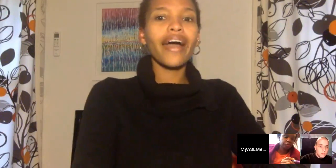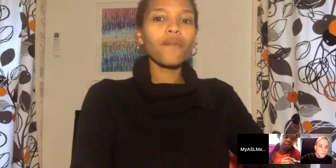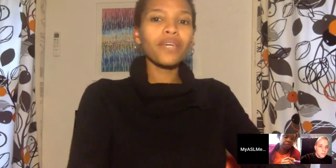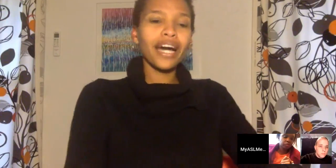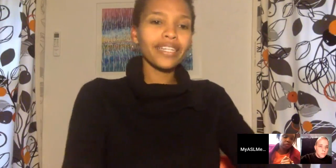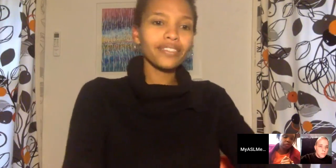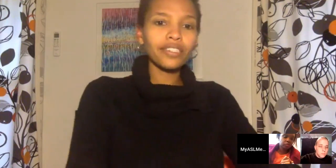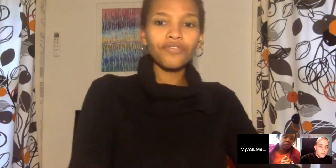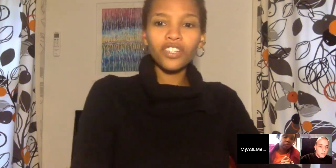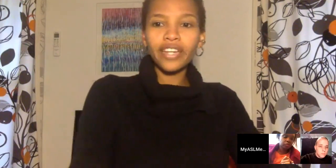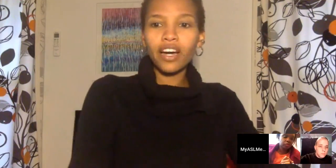happy I did fill it out.